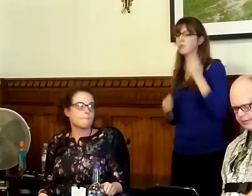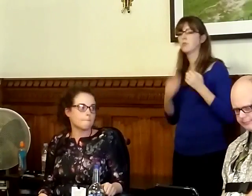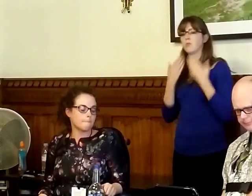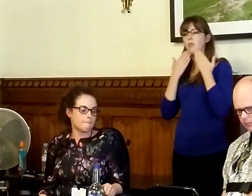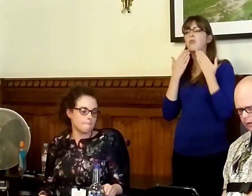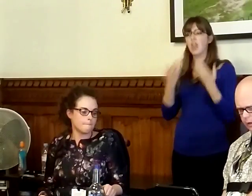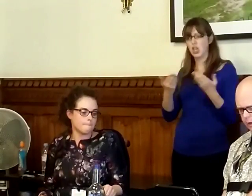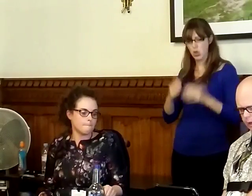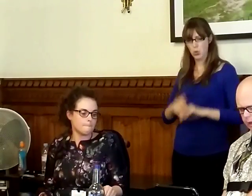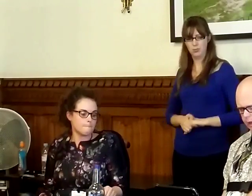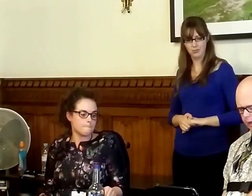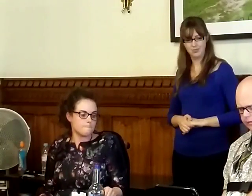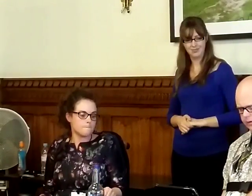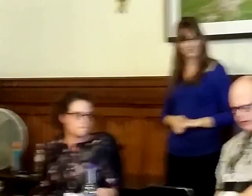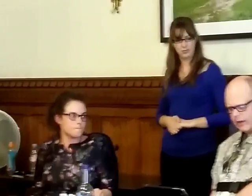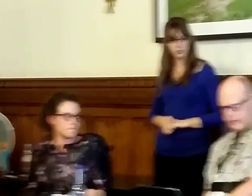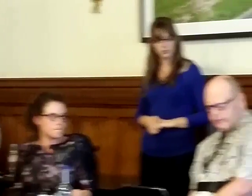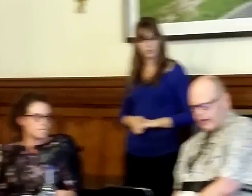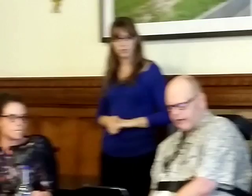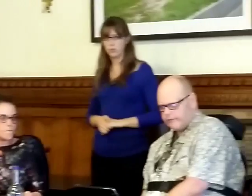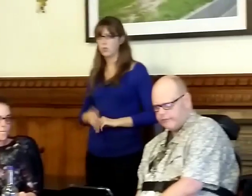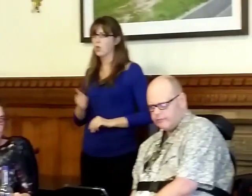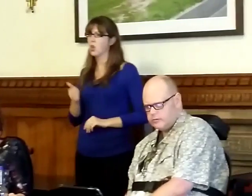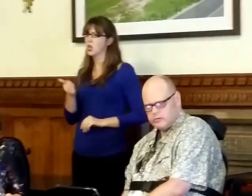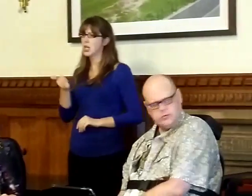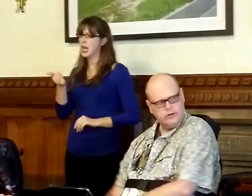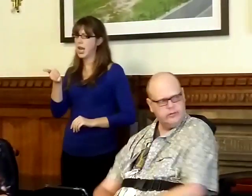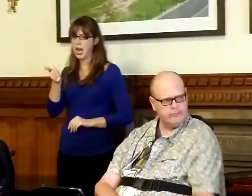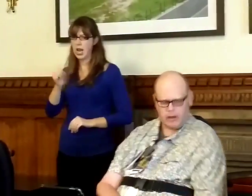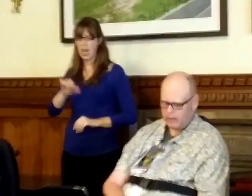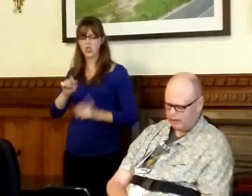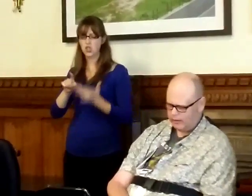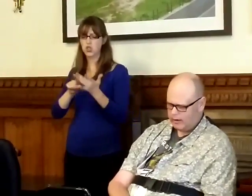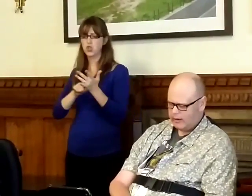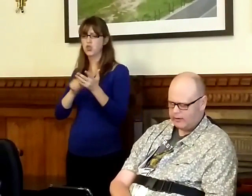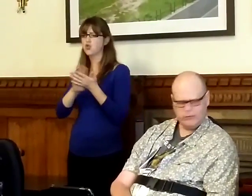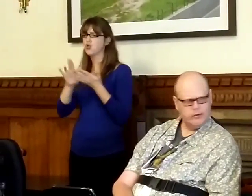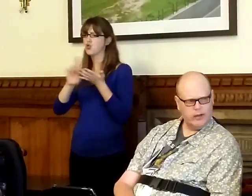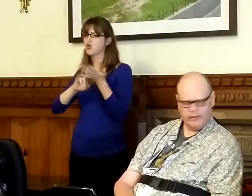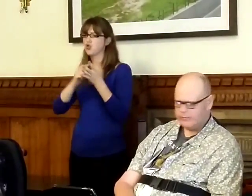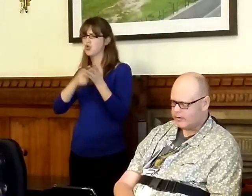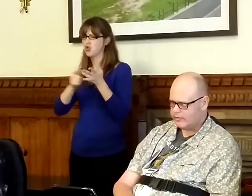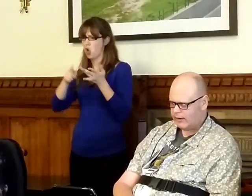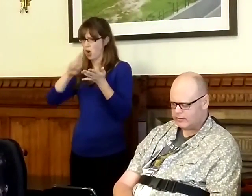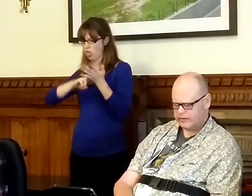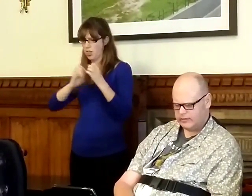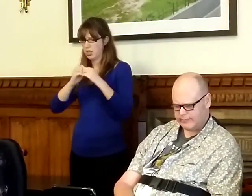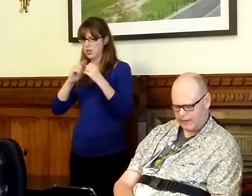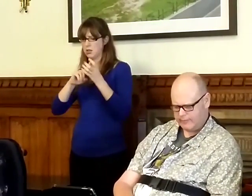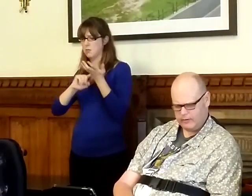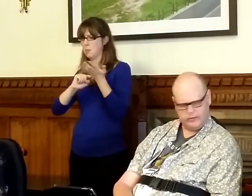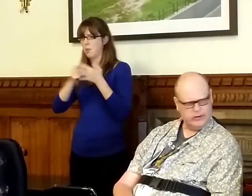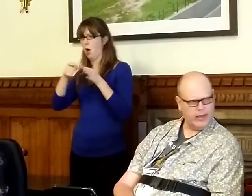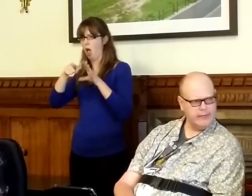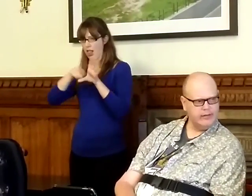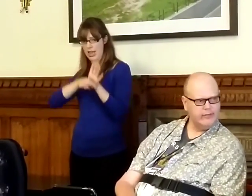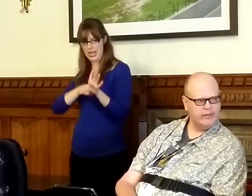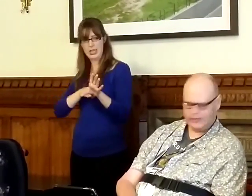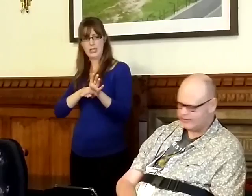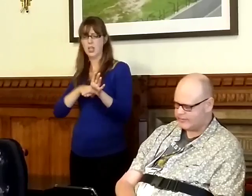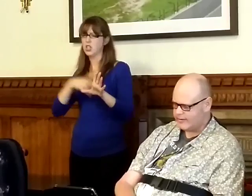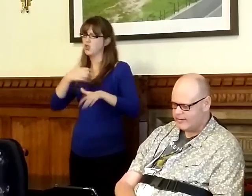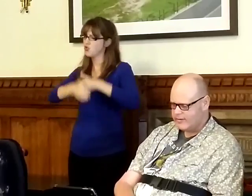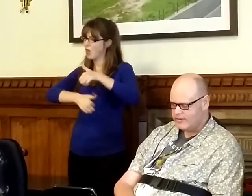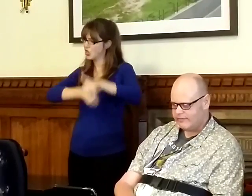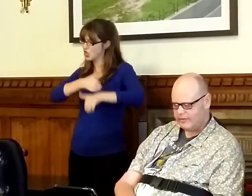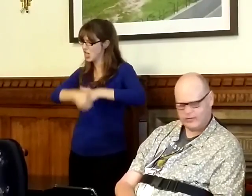Thank you. Thank you, Sarah Lee. I think next we have Jonathan Bartley. Now, I think congratulations might be in order. I